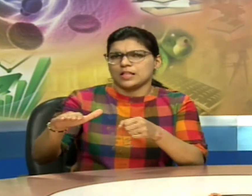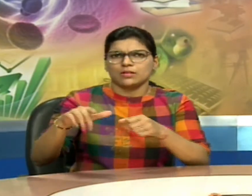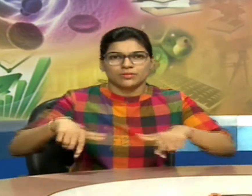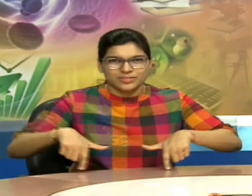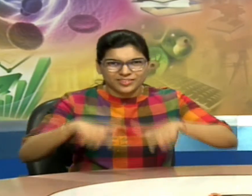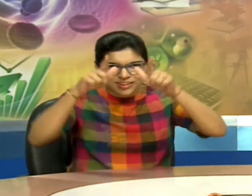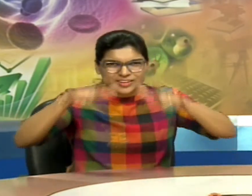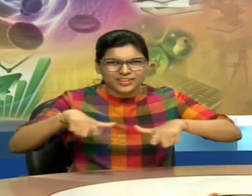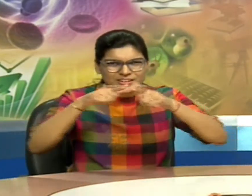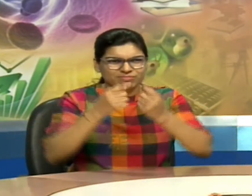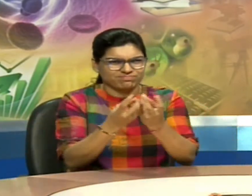cut down,